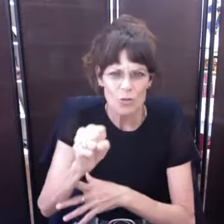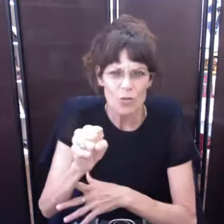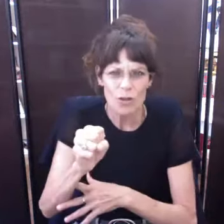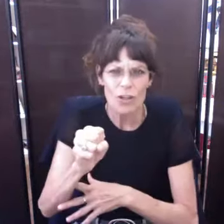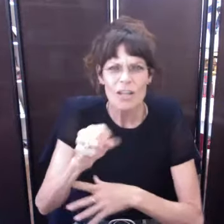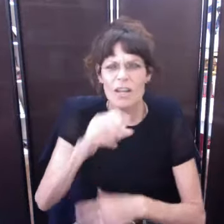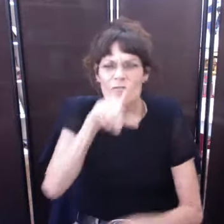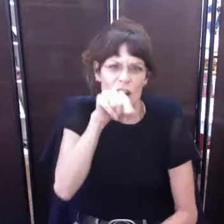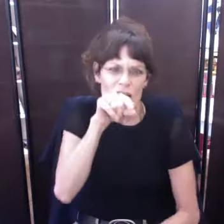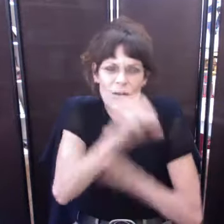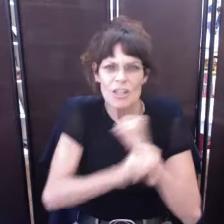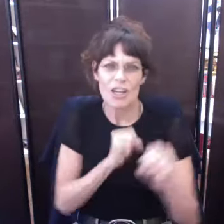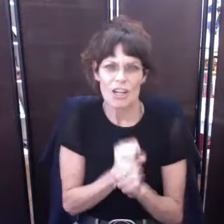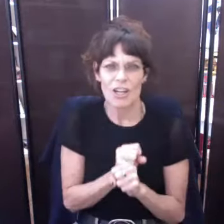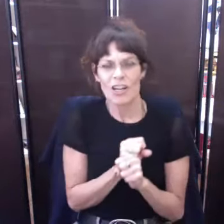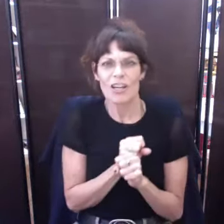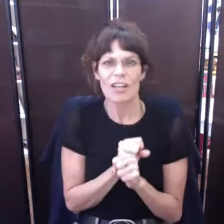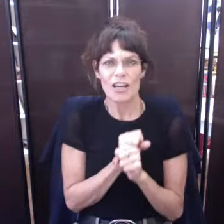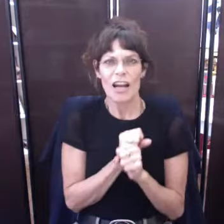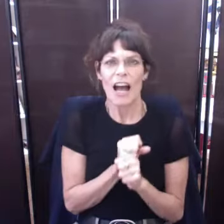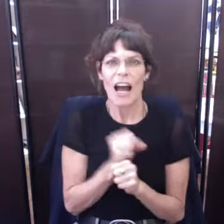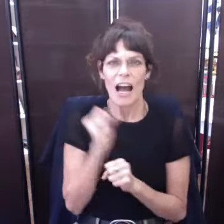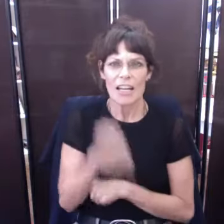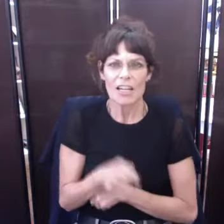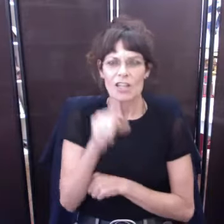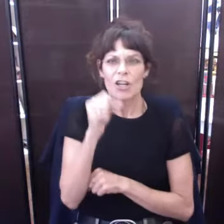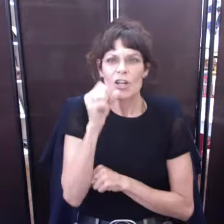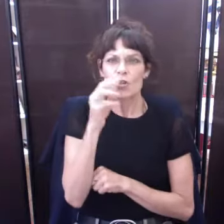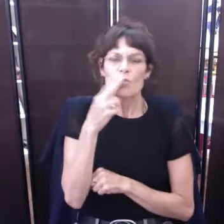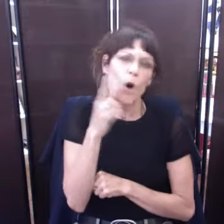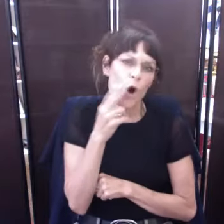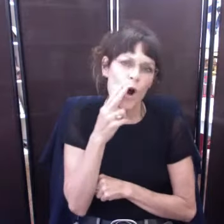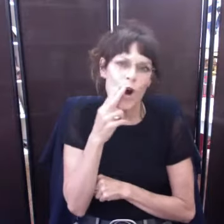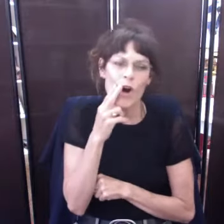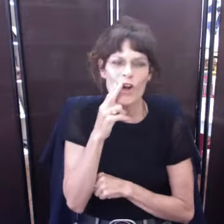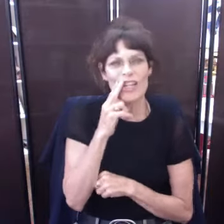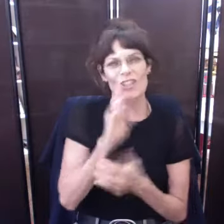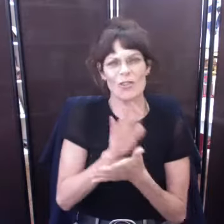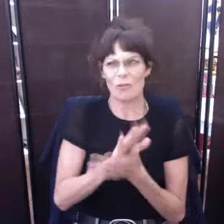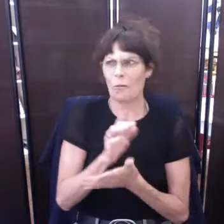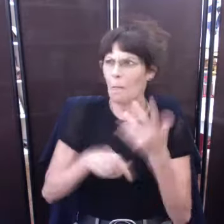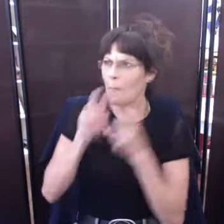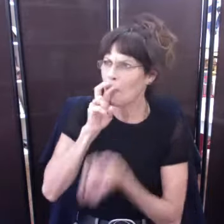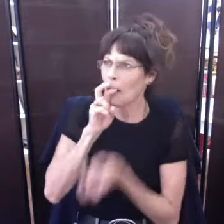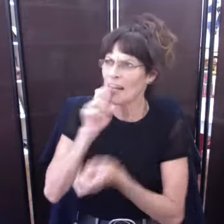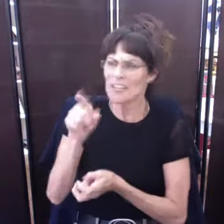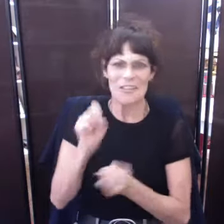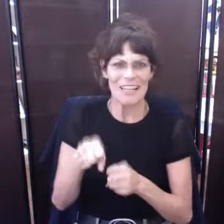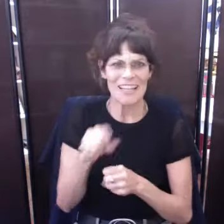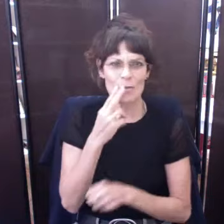year. Freshman year is coming. I could smoke on campus. I know you guys are like, what? You can smoke? Yeah, I was smoking on the